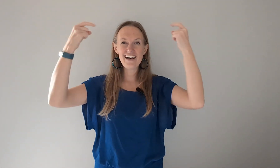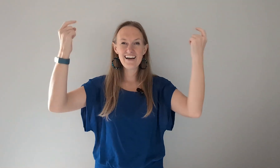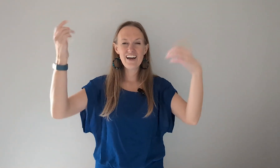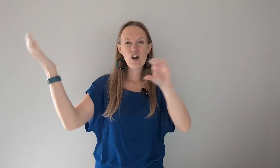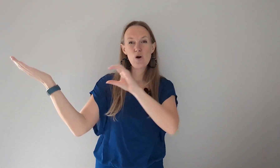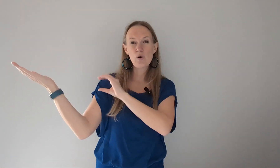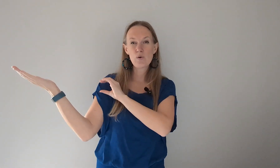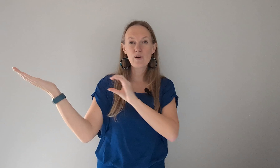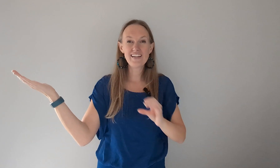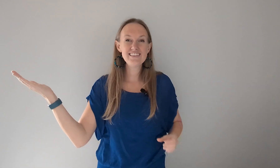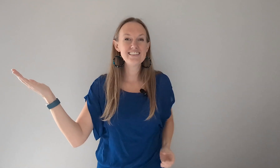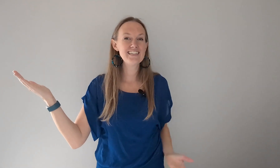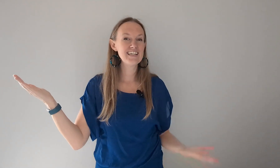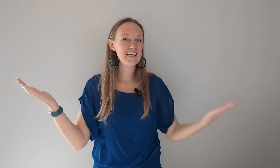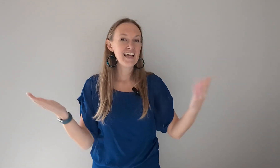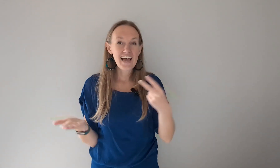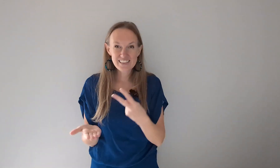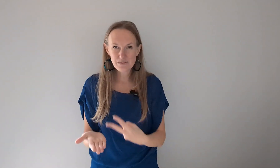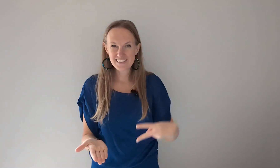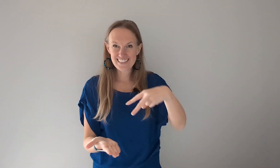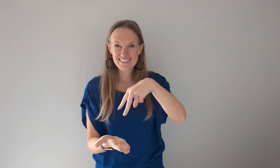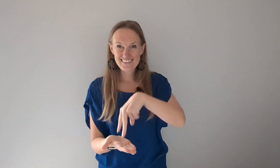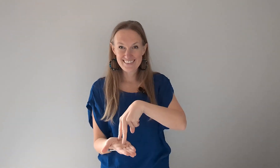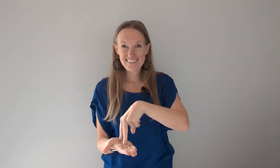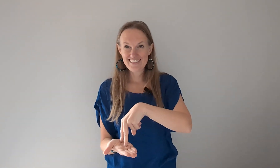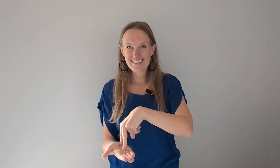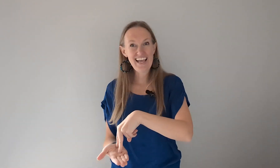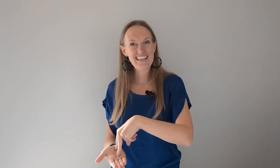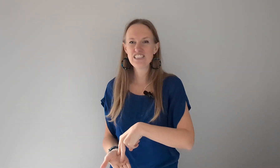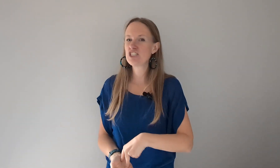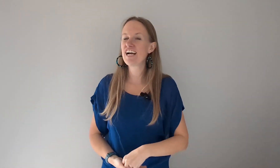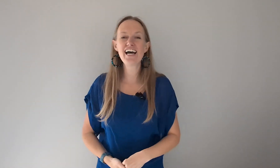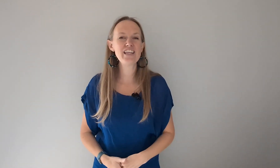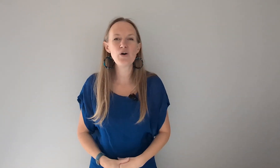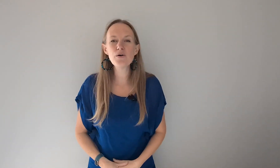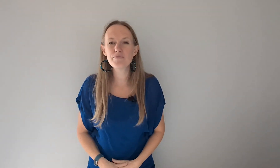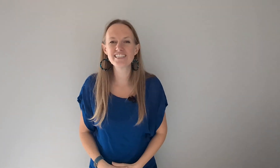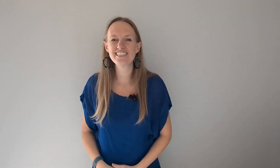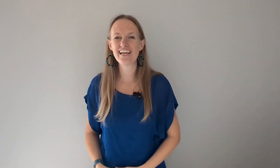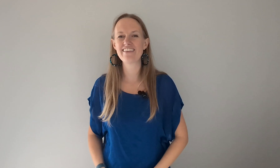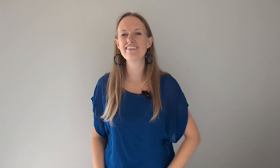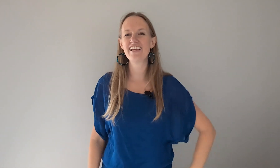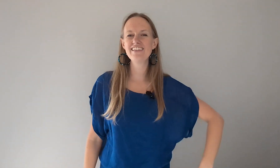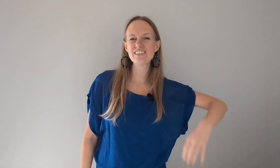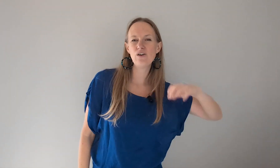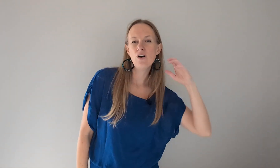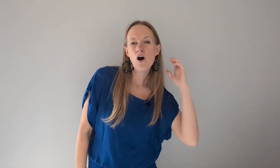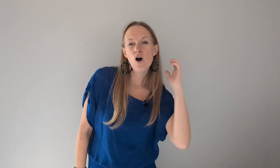hallelujah, Christ has risen. Okay, let's try the whole bridge together. Okay, so,